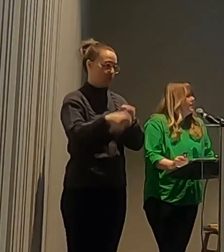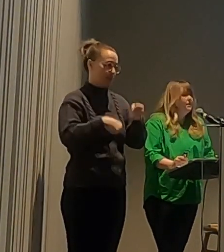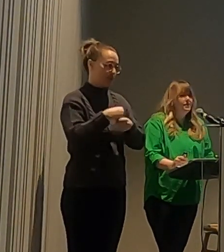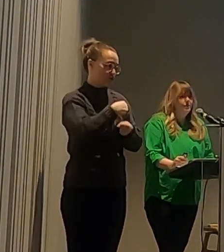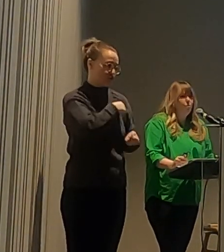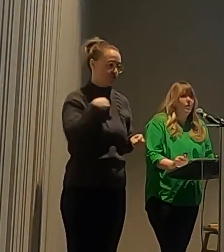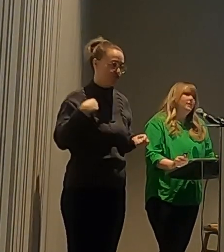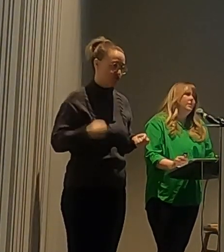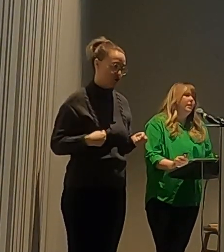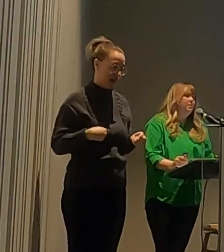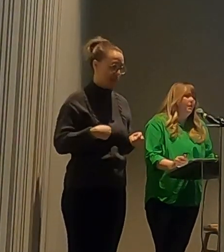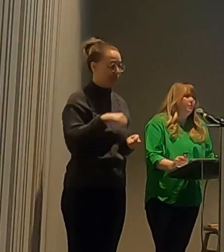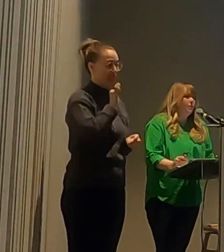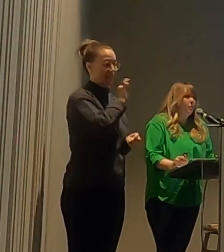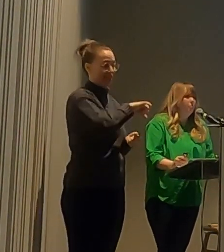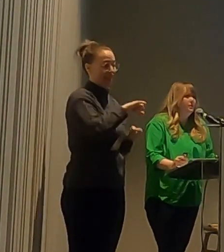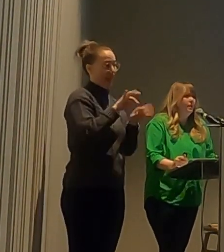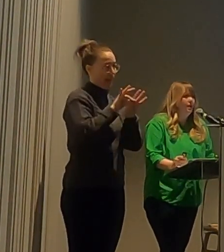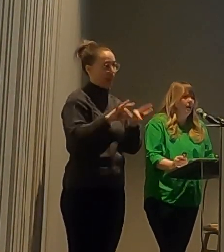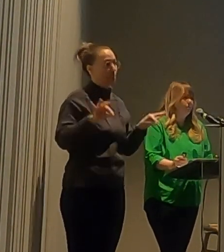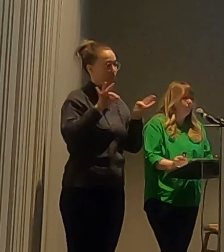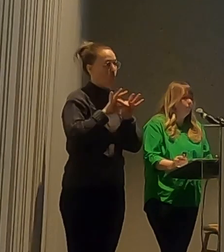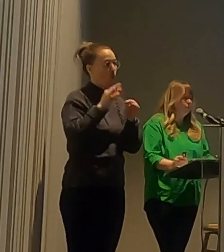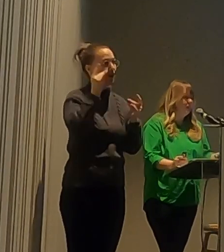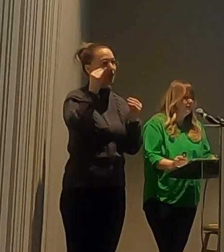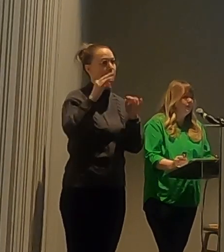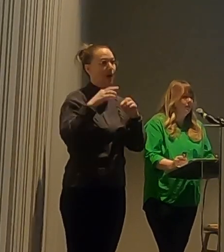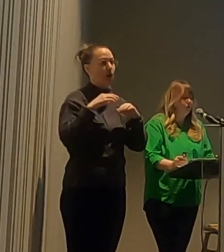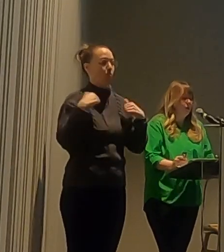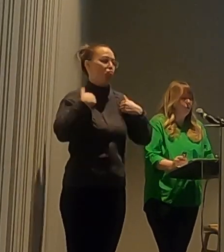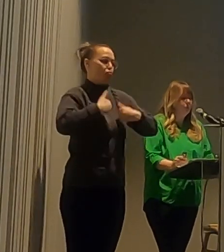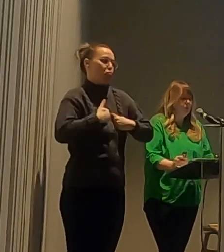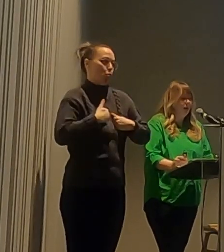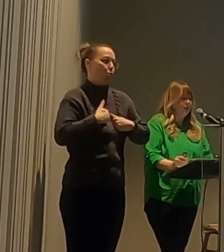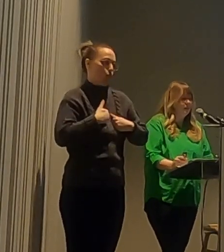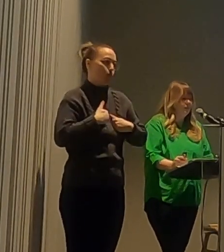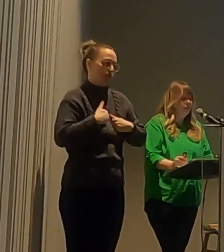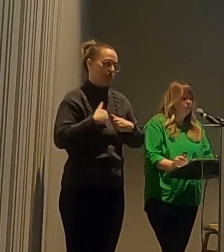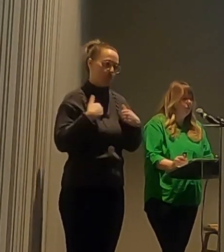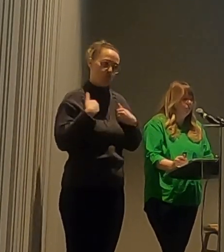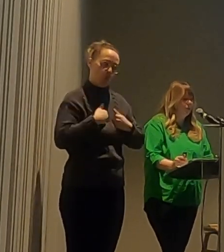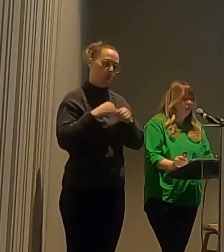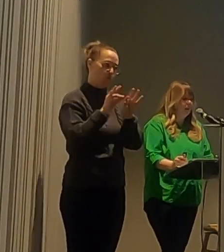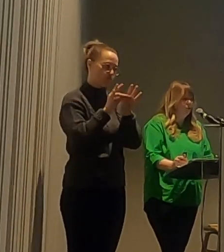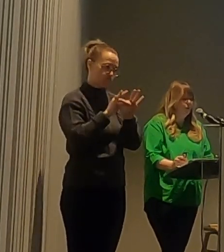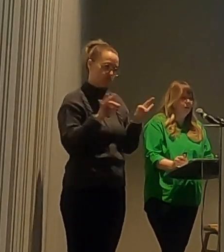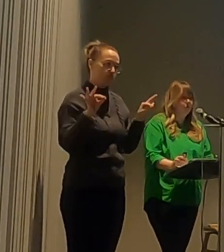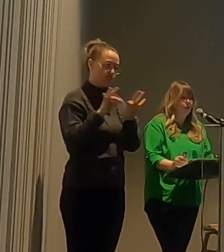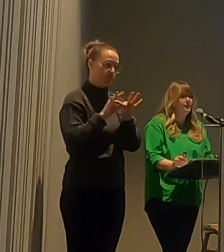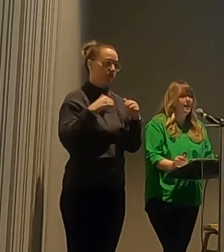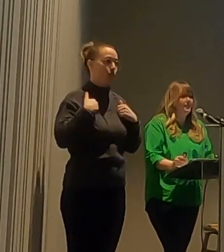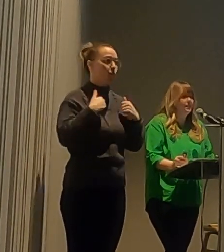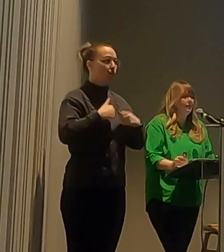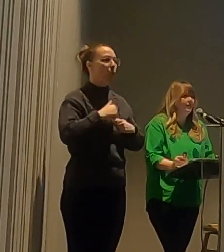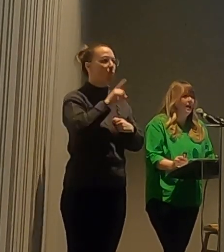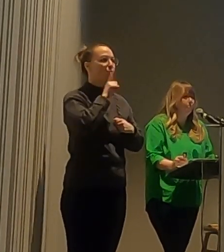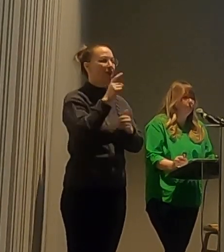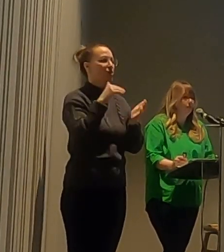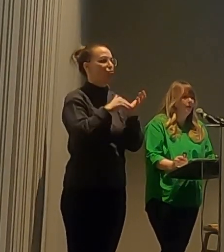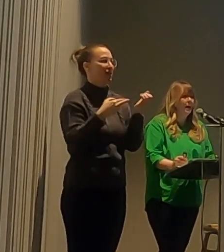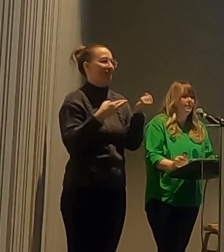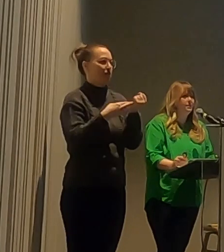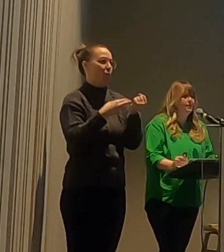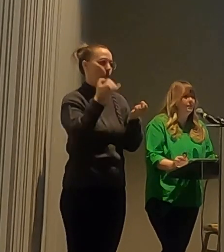So, and this is important to think about the robes when we consider the robes, because the robes really reinforce the idea of